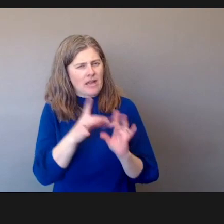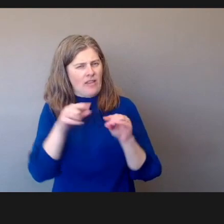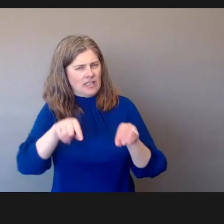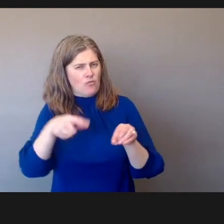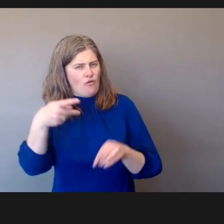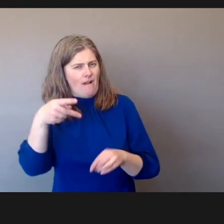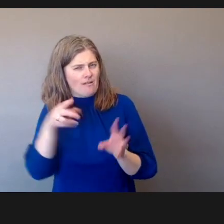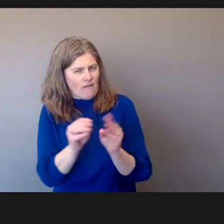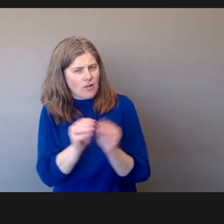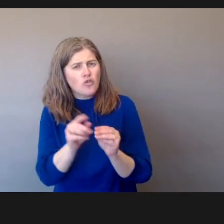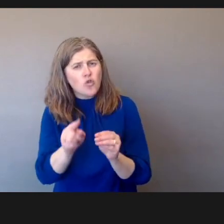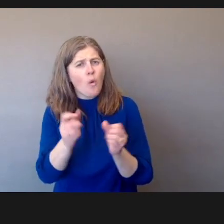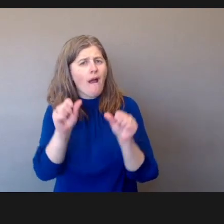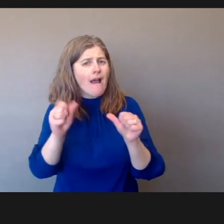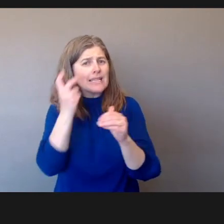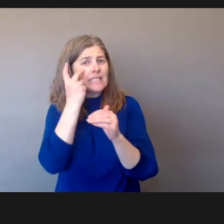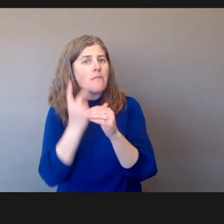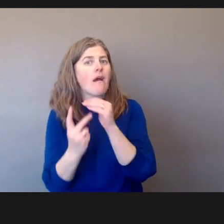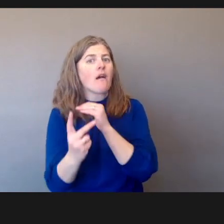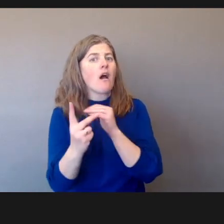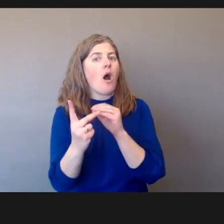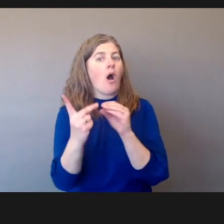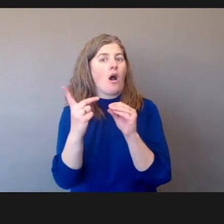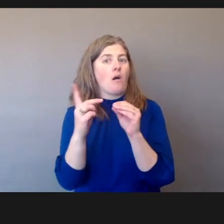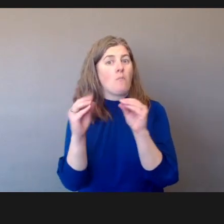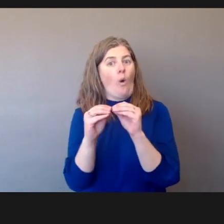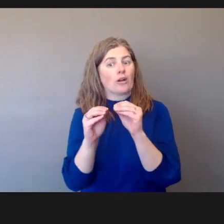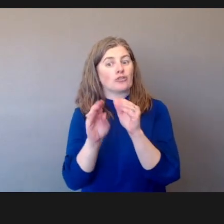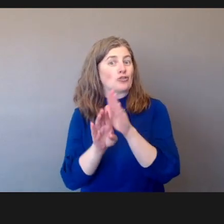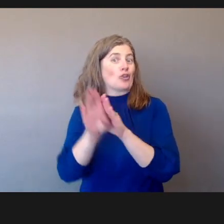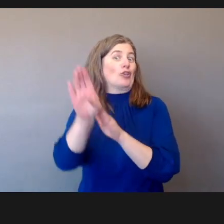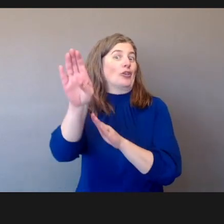you are anticipating another surge sometime in